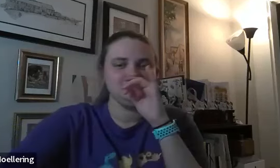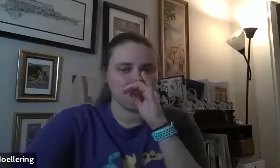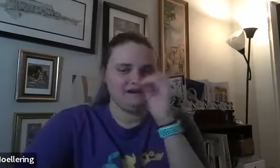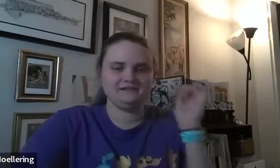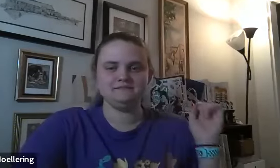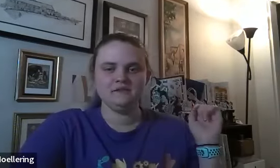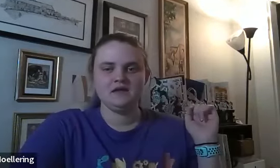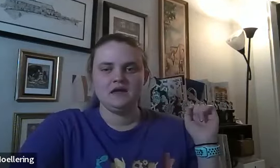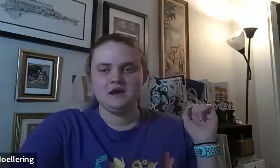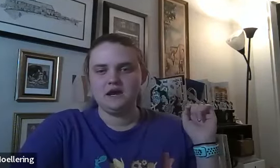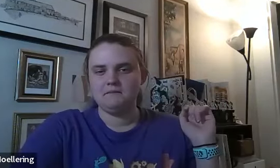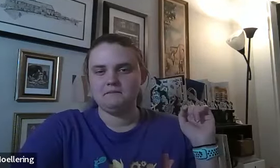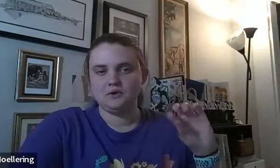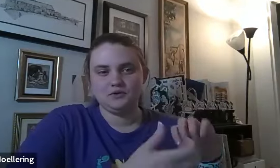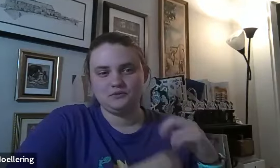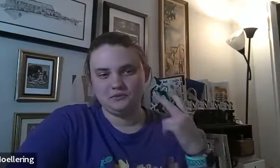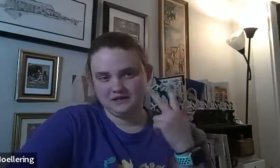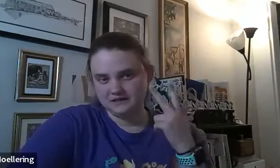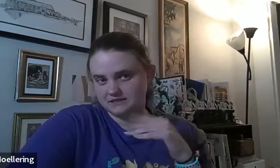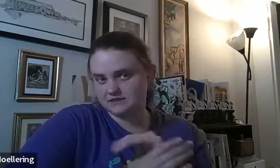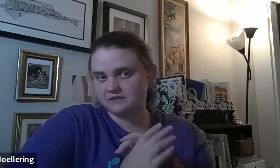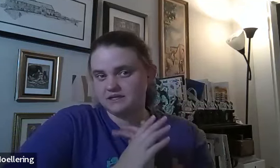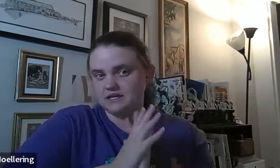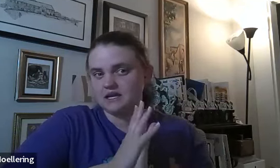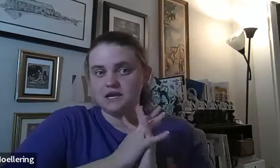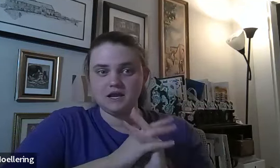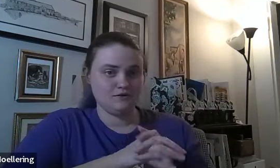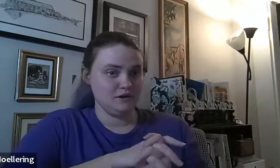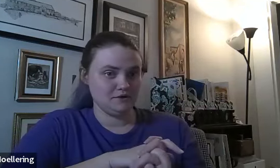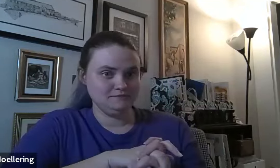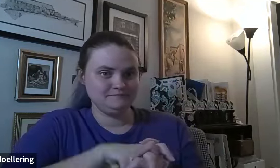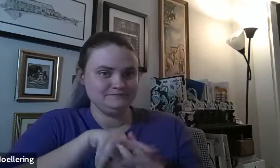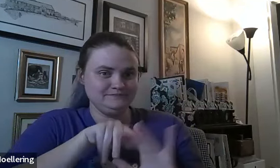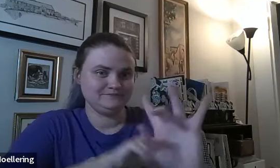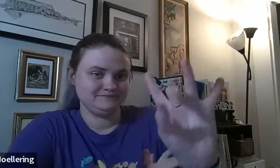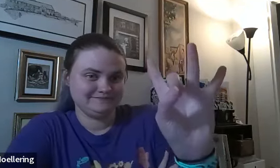All right. Number 3 is going to be another number.